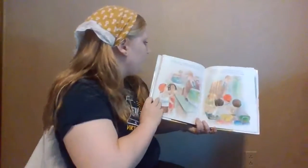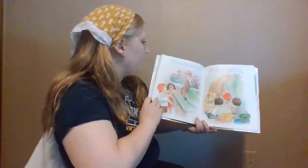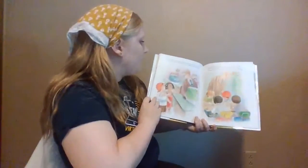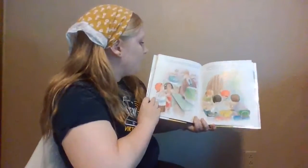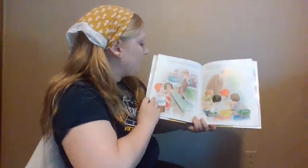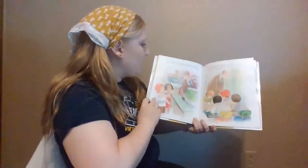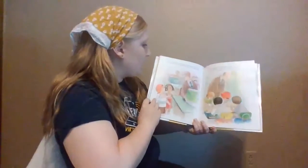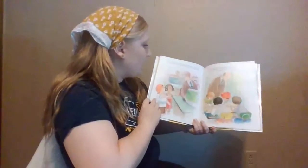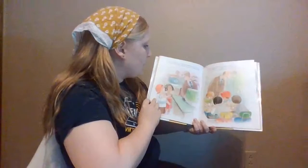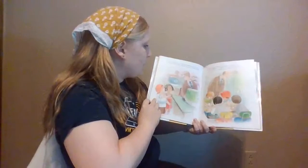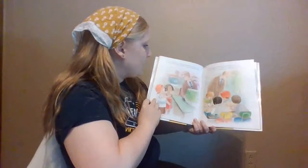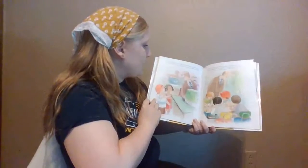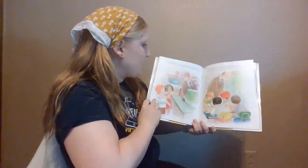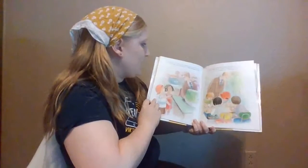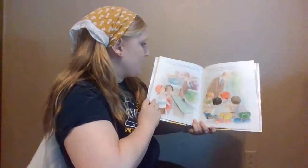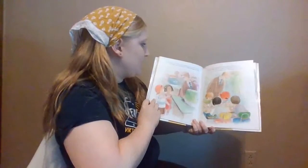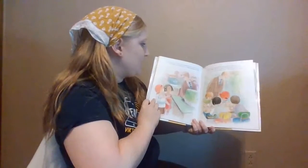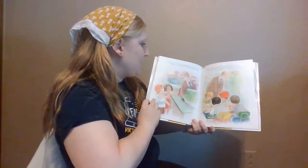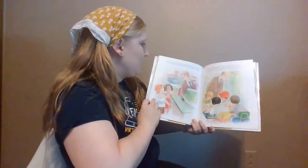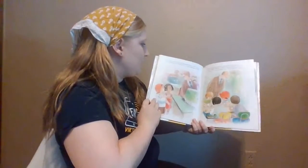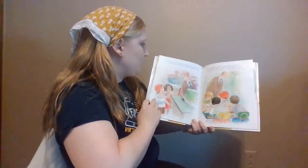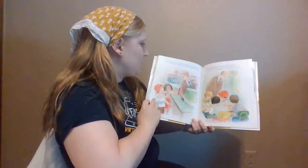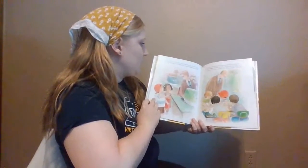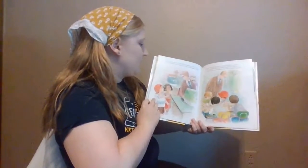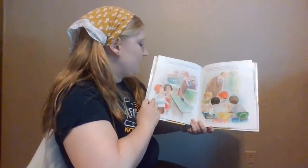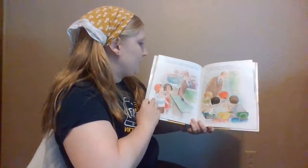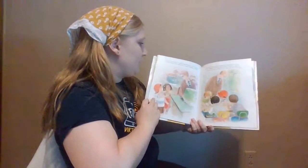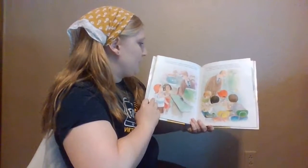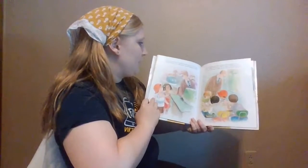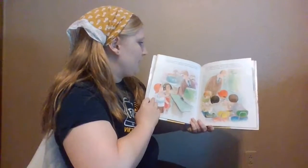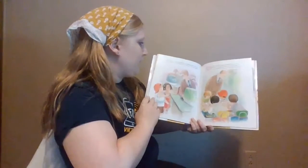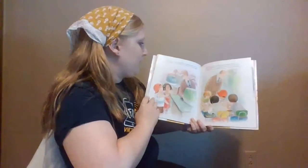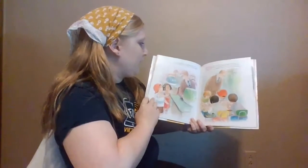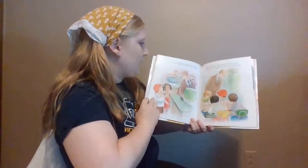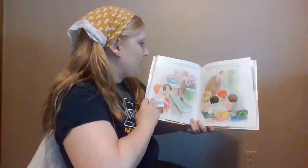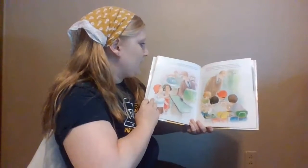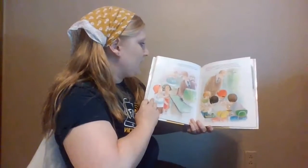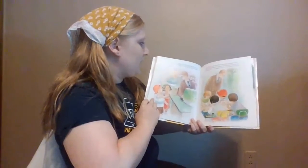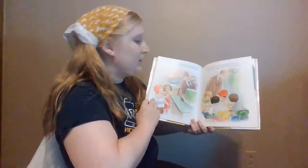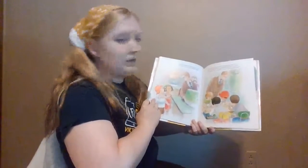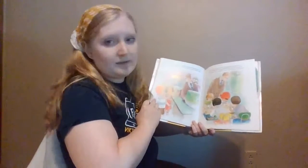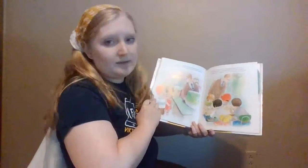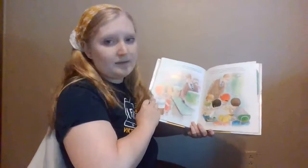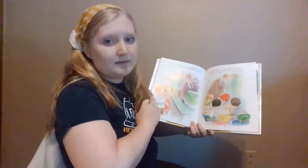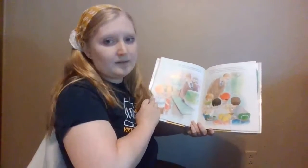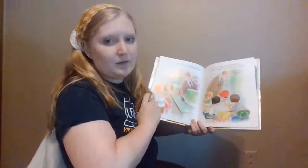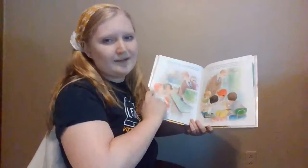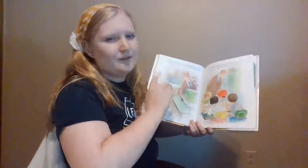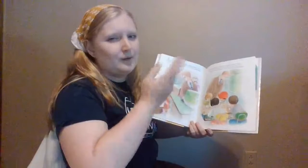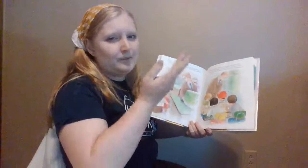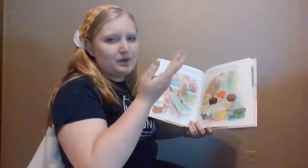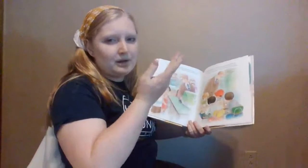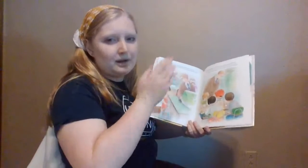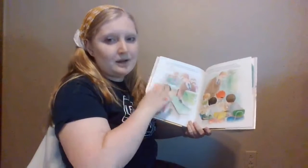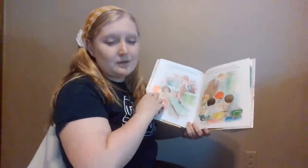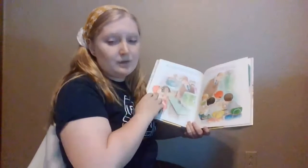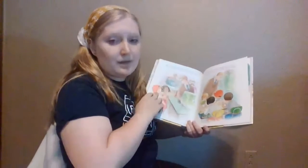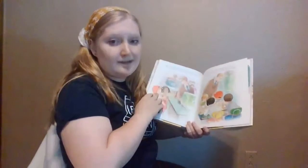In the morning, Moses and his classmates go next door to the tech room where they work on their computer skills. You guys know computer. Can you do the